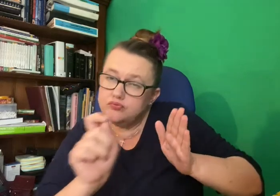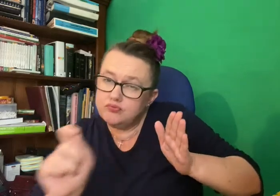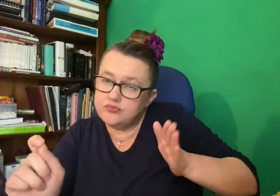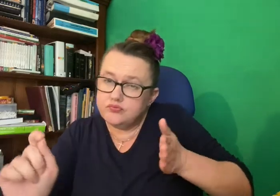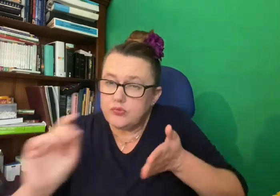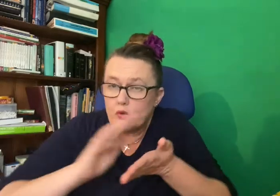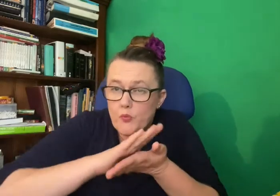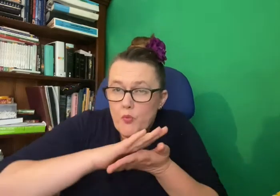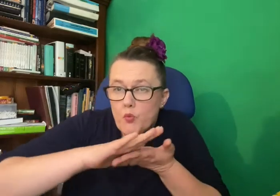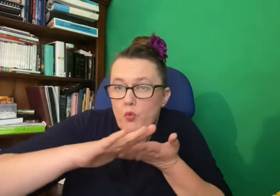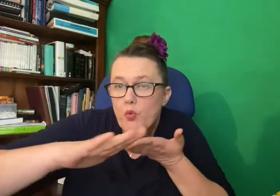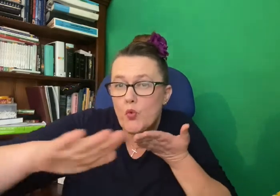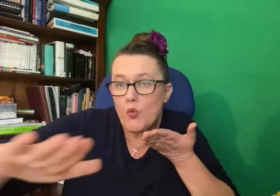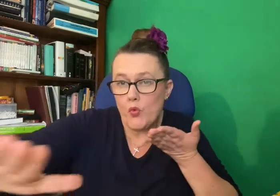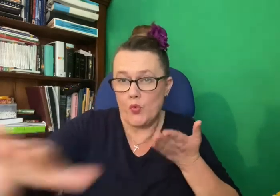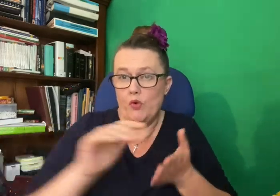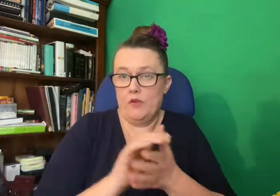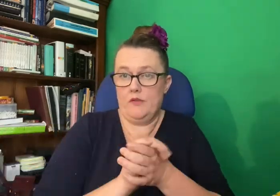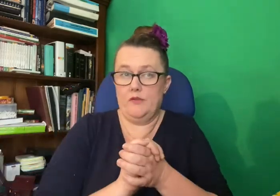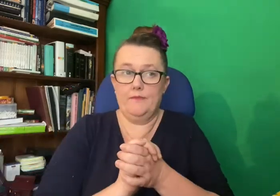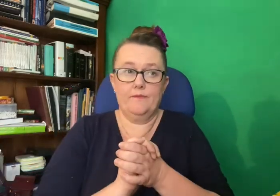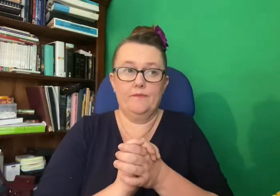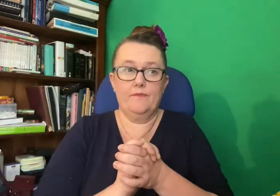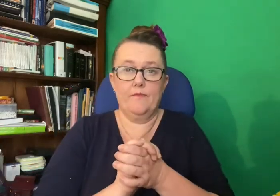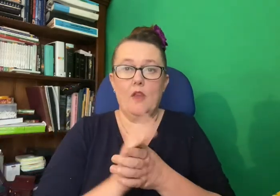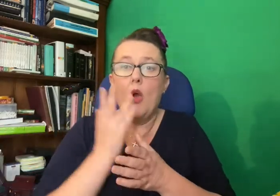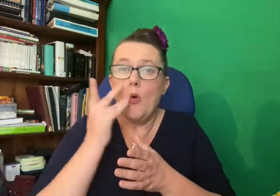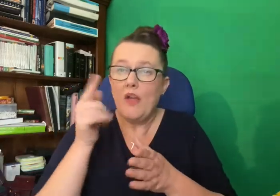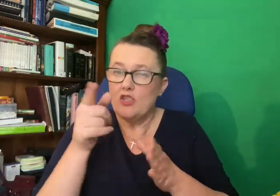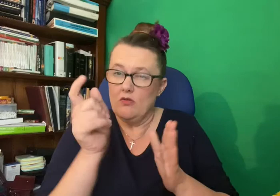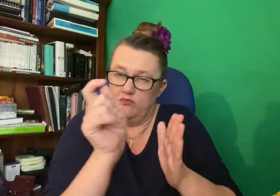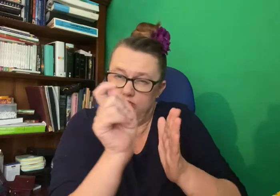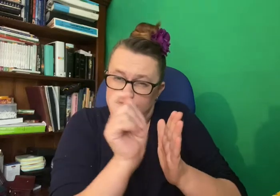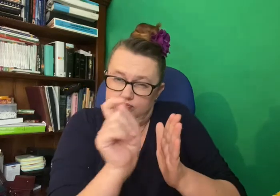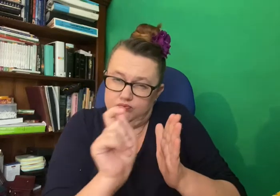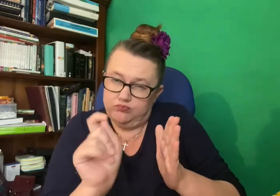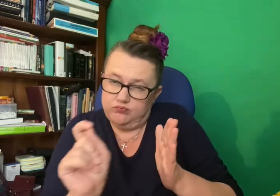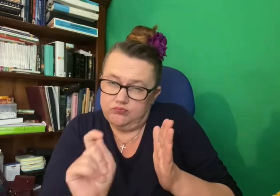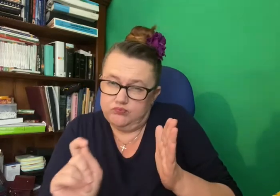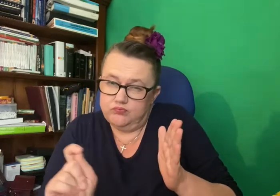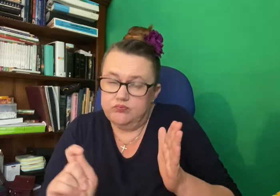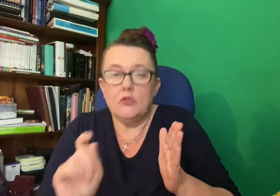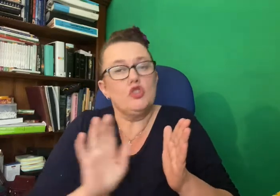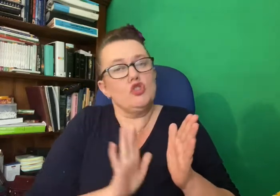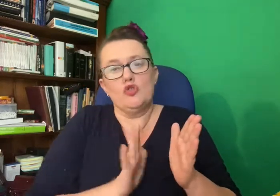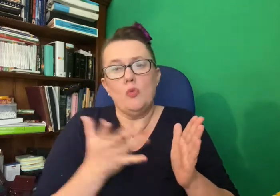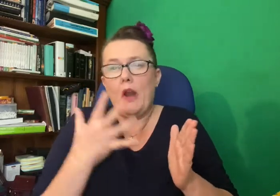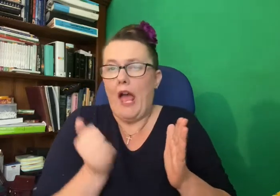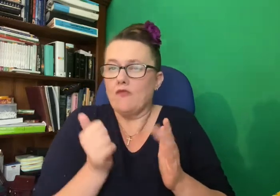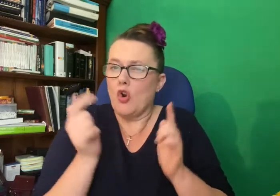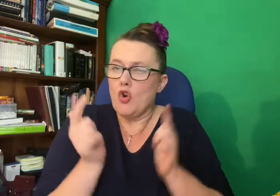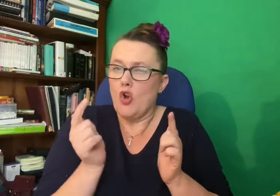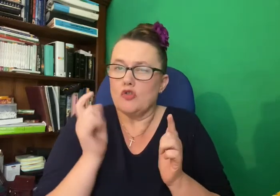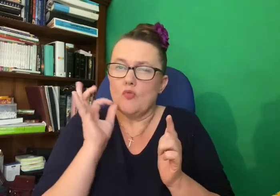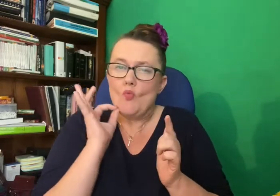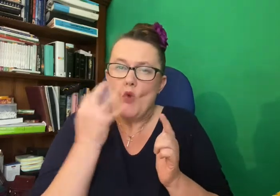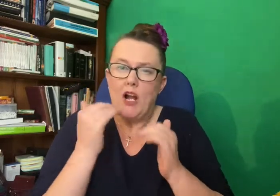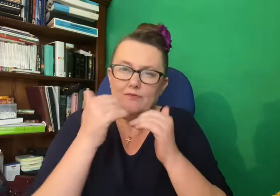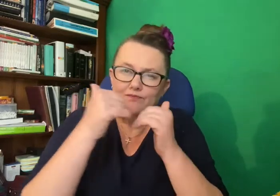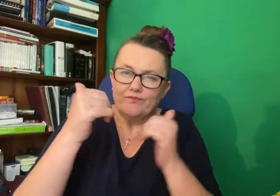And number 2, how to shade smoothly. So when you shade, you don't want to have a lot